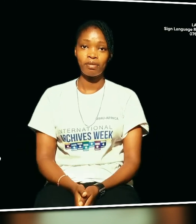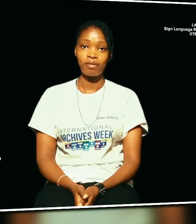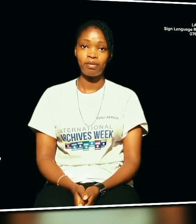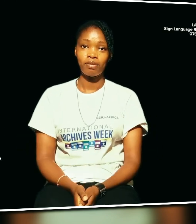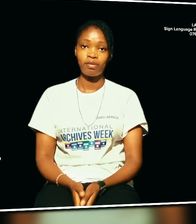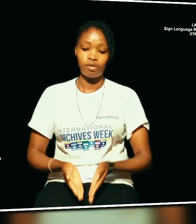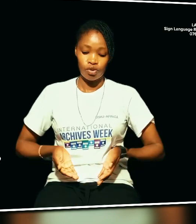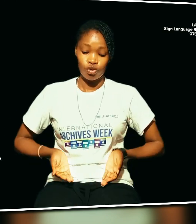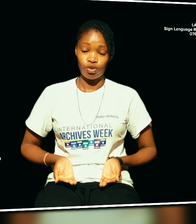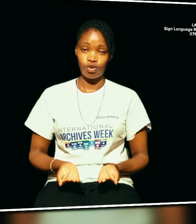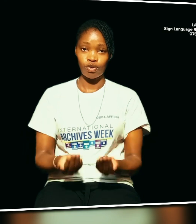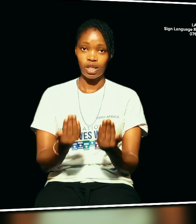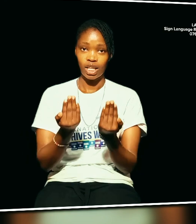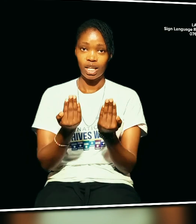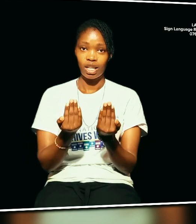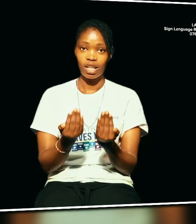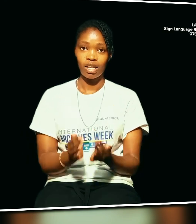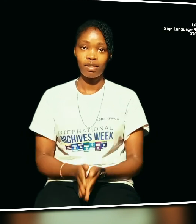Twin.